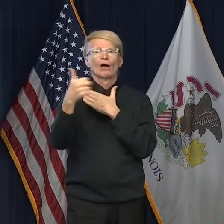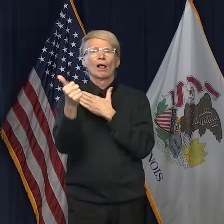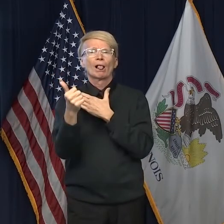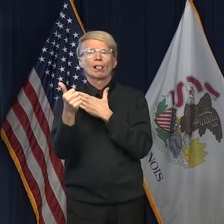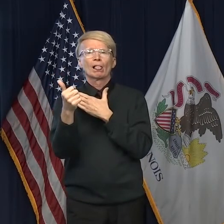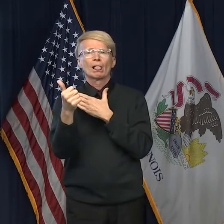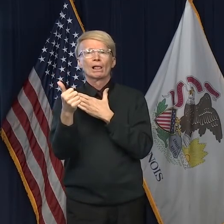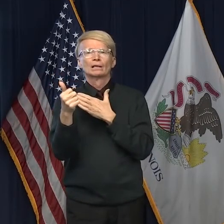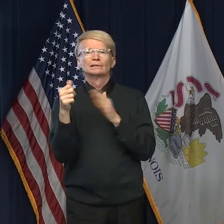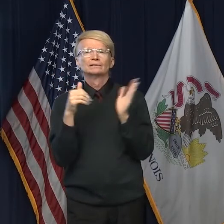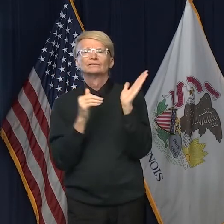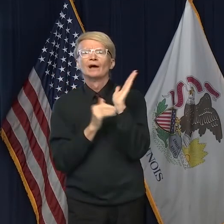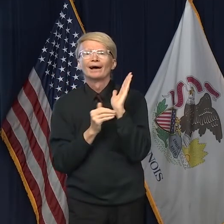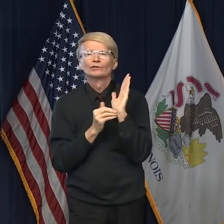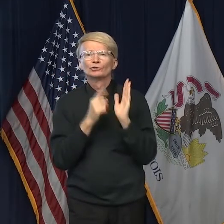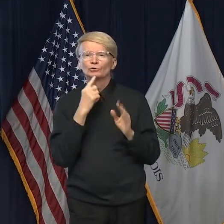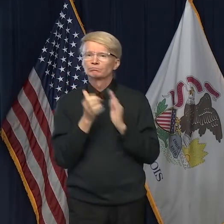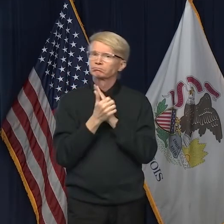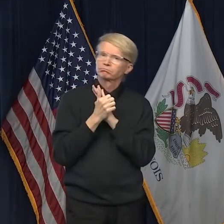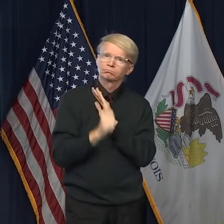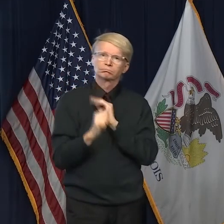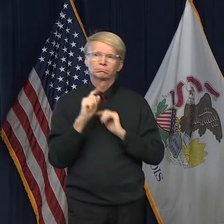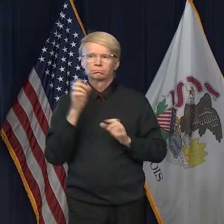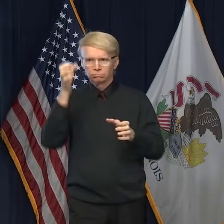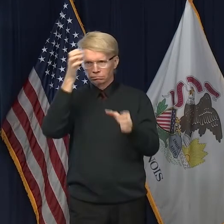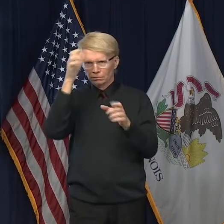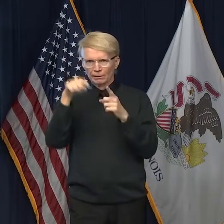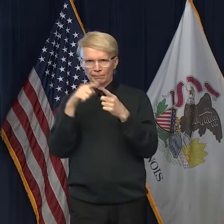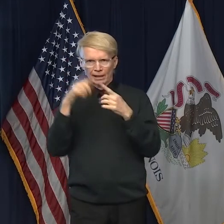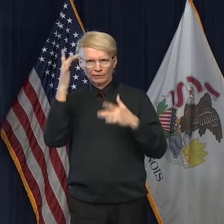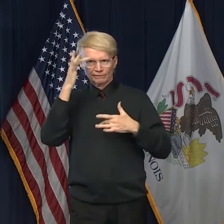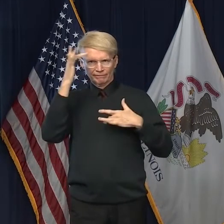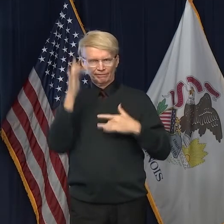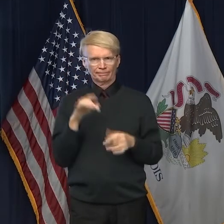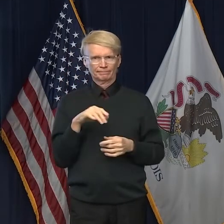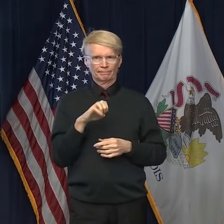infectious disease doctors just over the weekend to get,